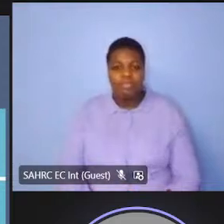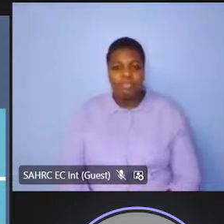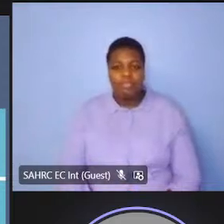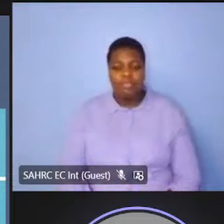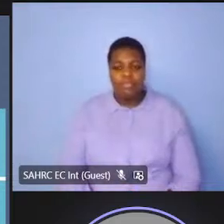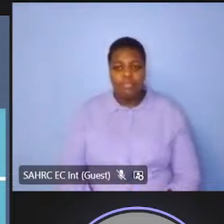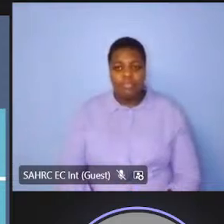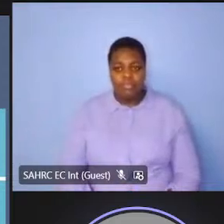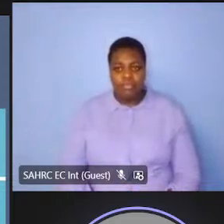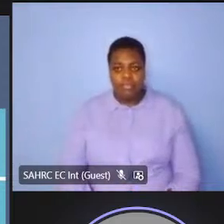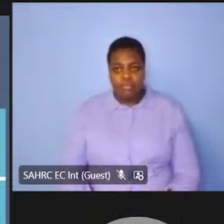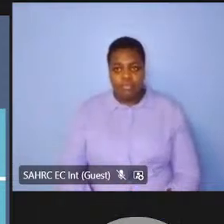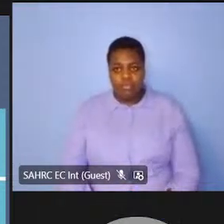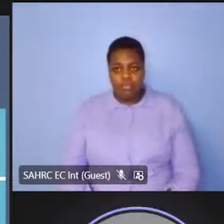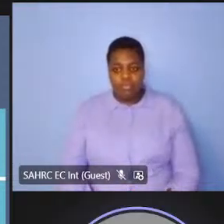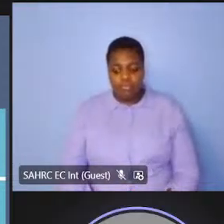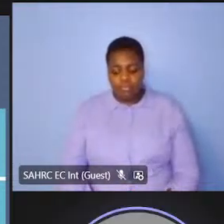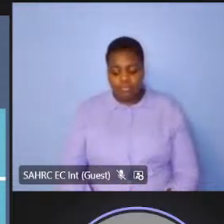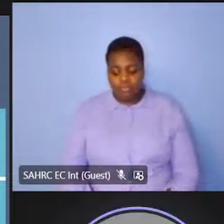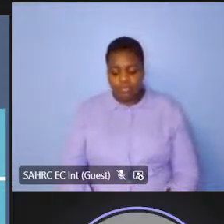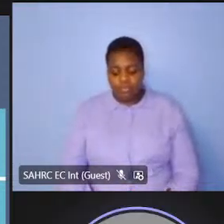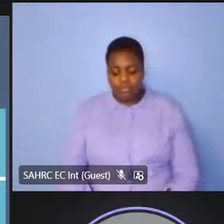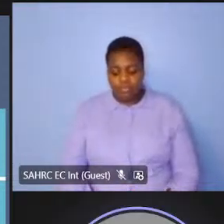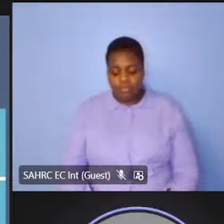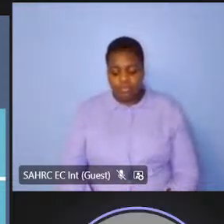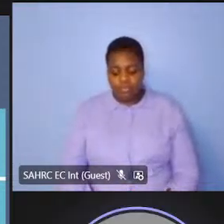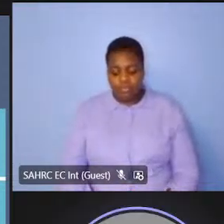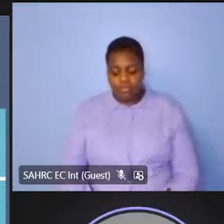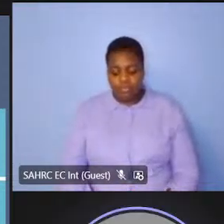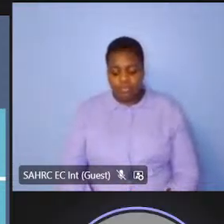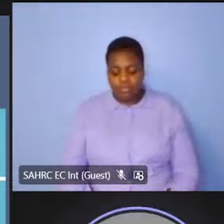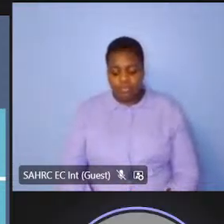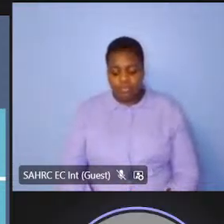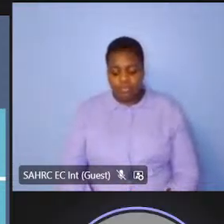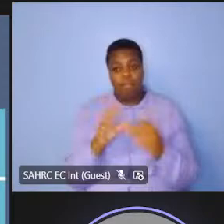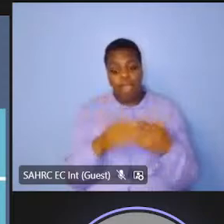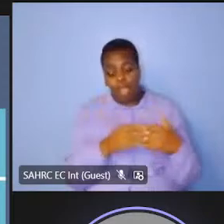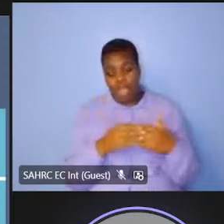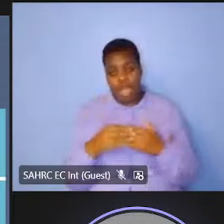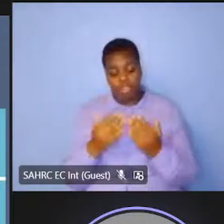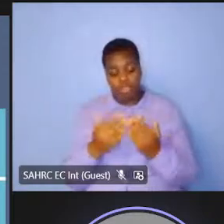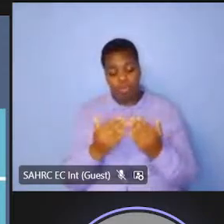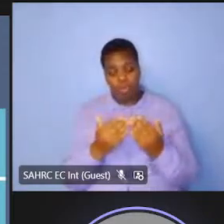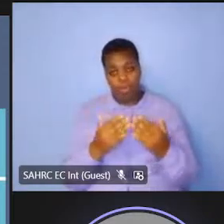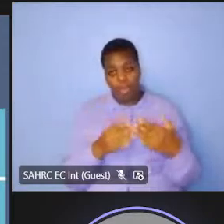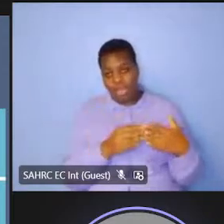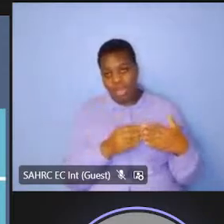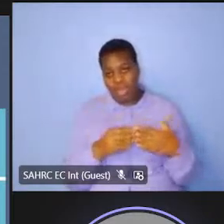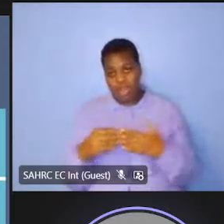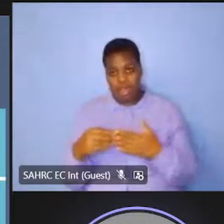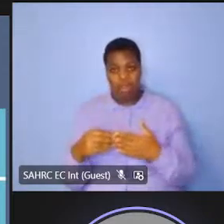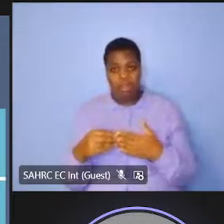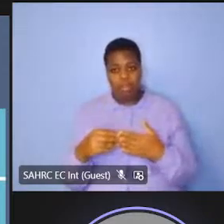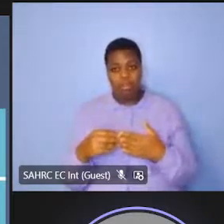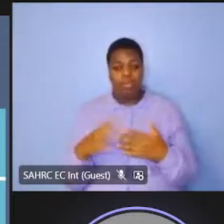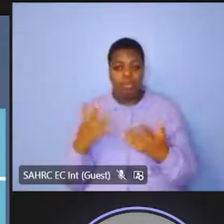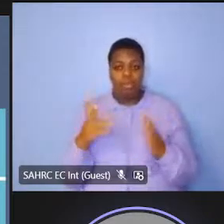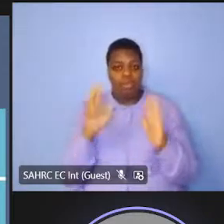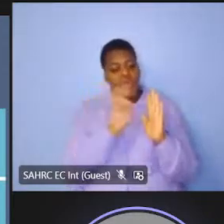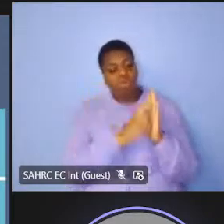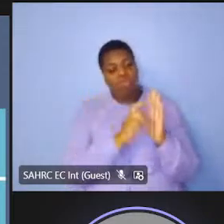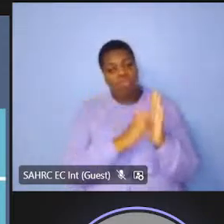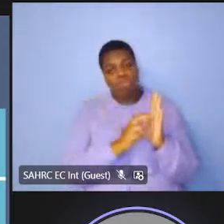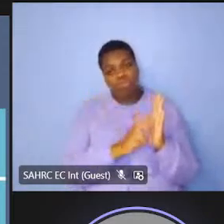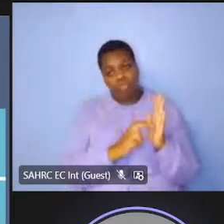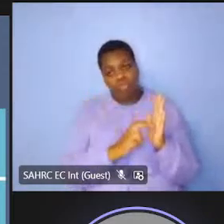But despite this, in the absence of proper guidelines, many school guidelines or codes of conduct maintain